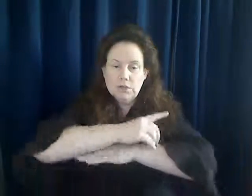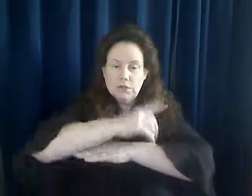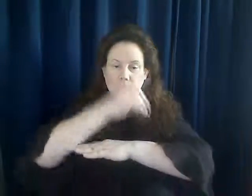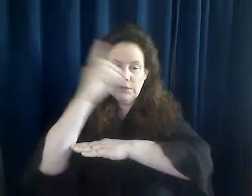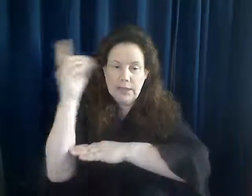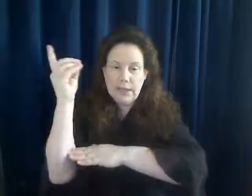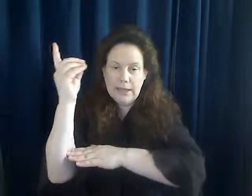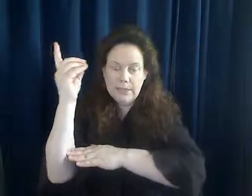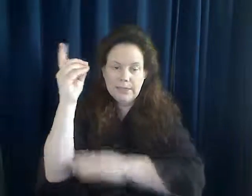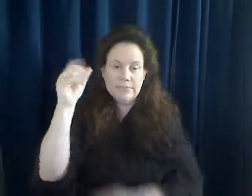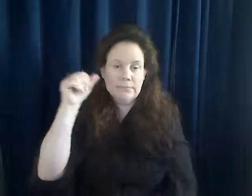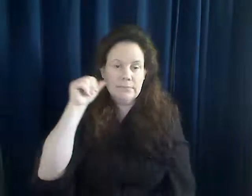Today,